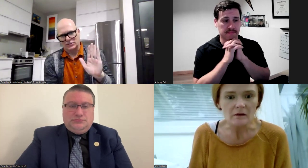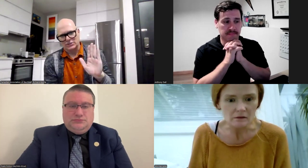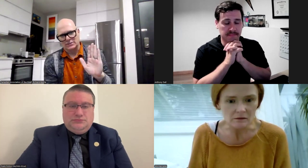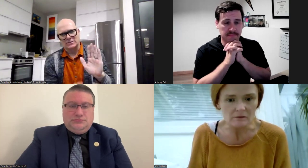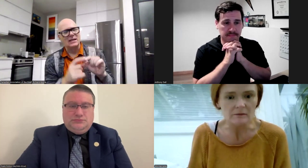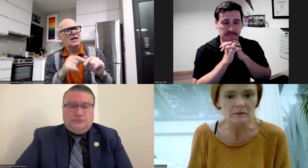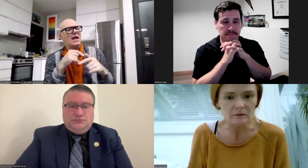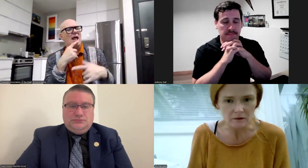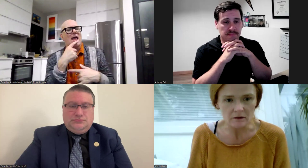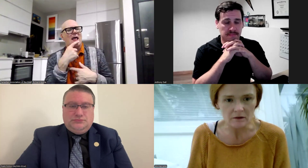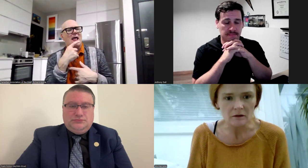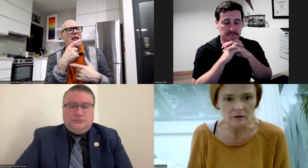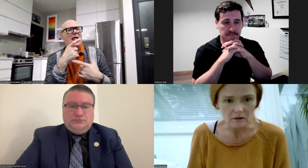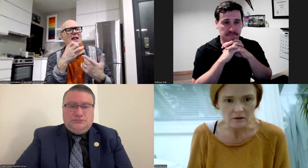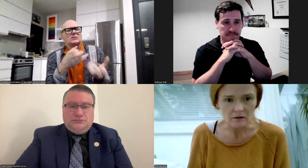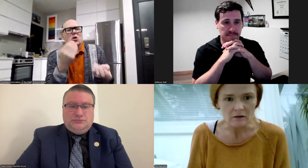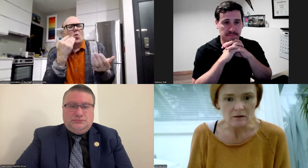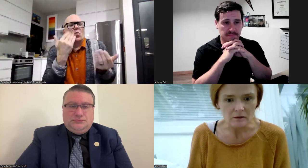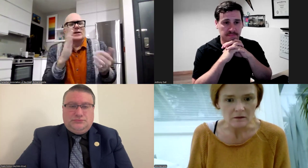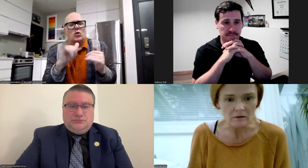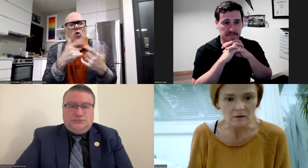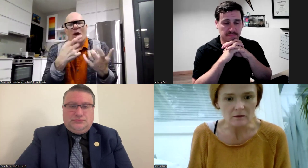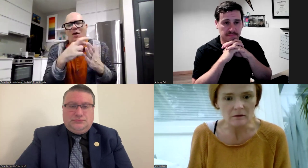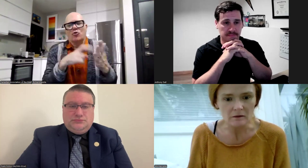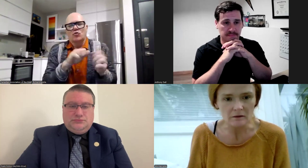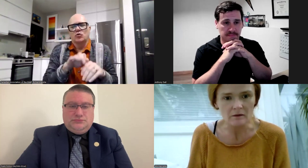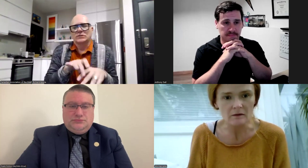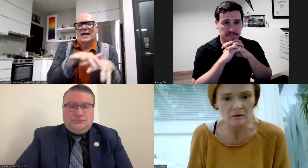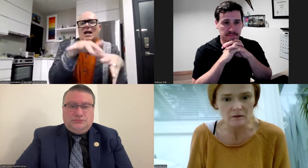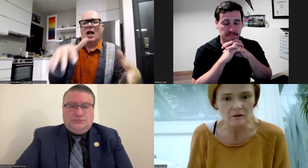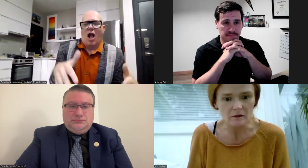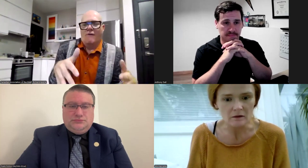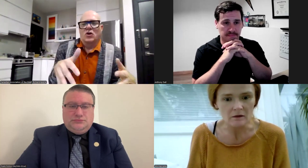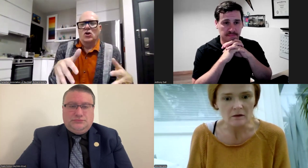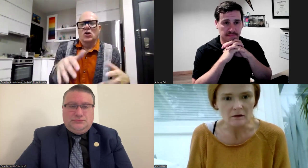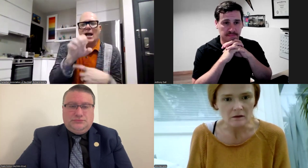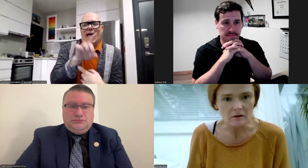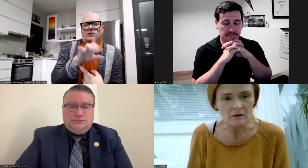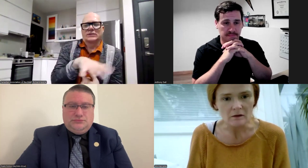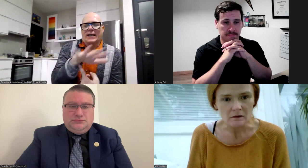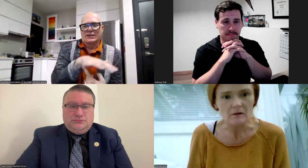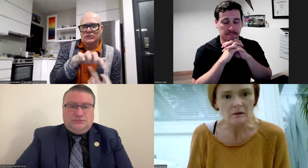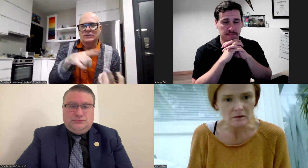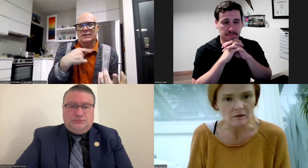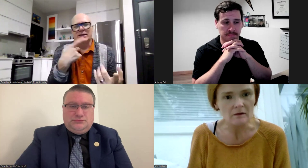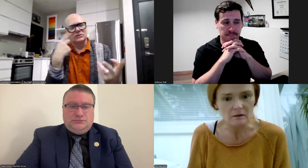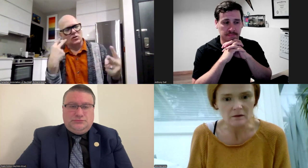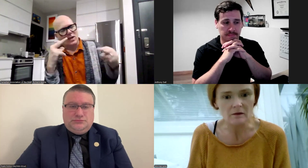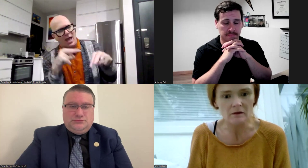they haven't developed their regulations yet. And so it is very difficult when there are no regulations to point to, but